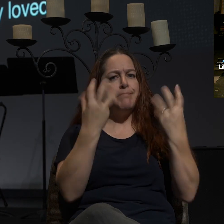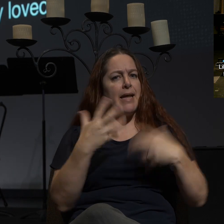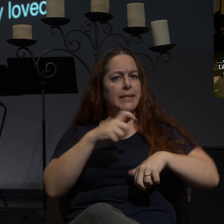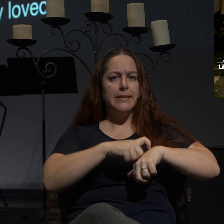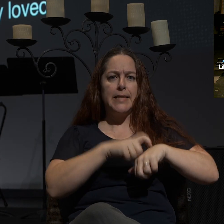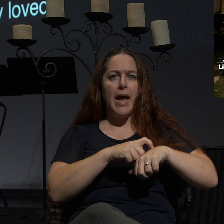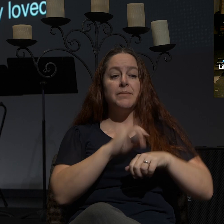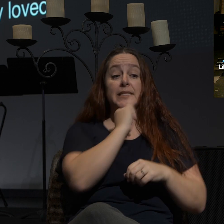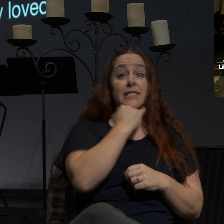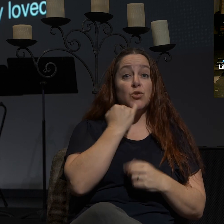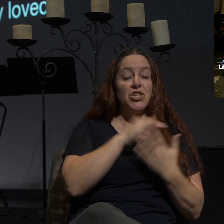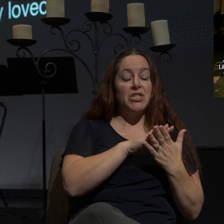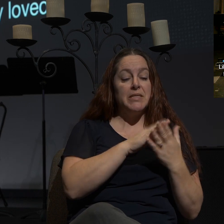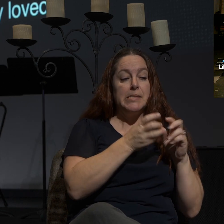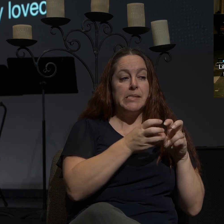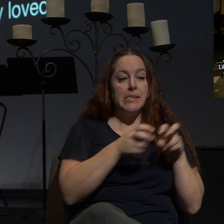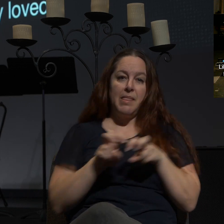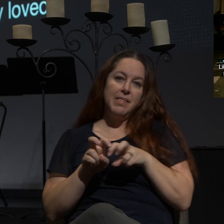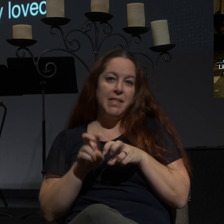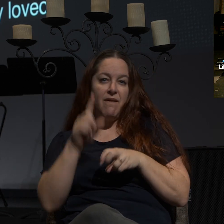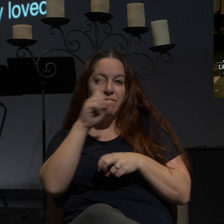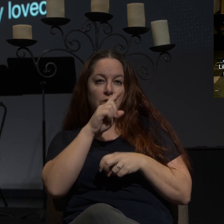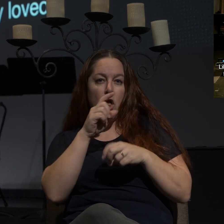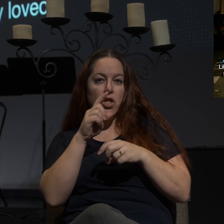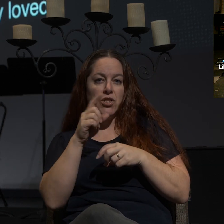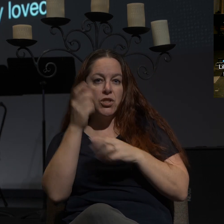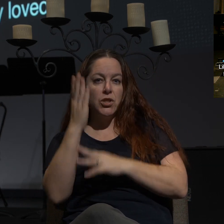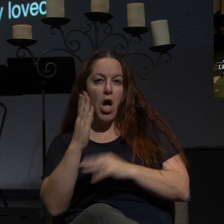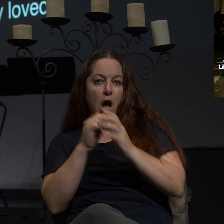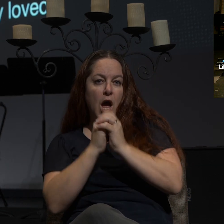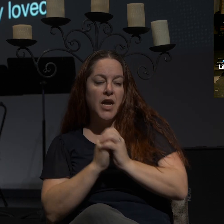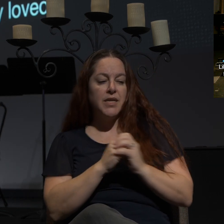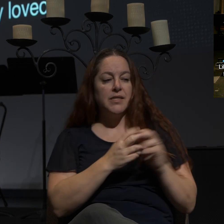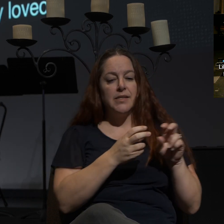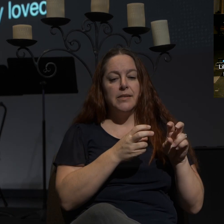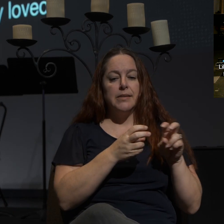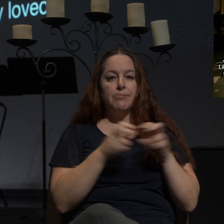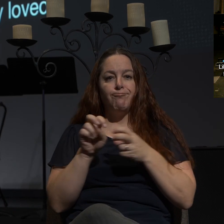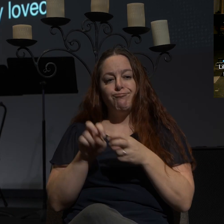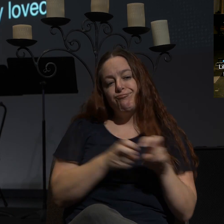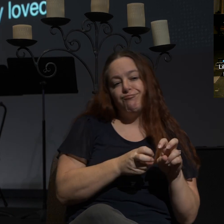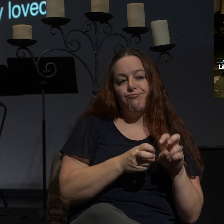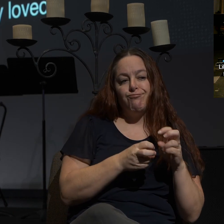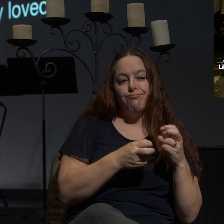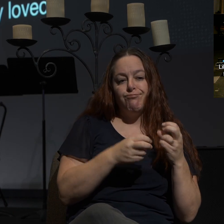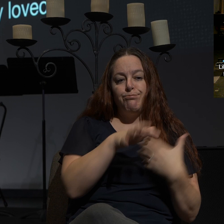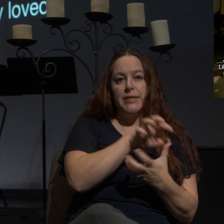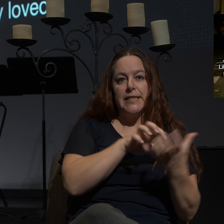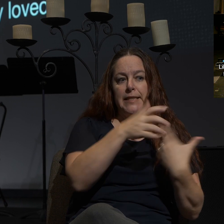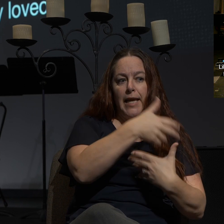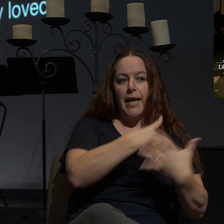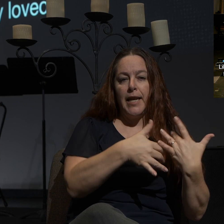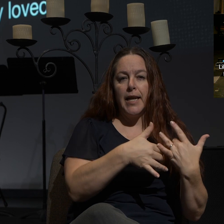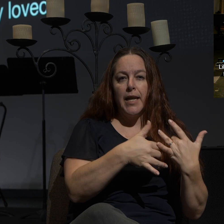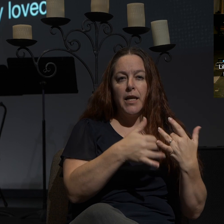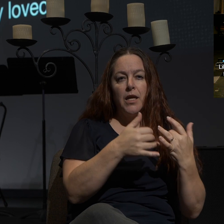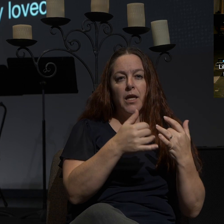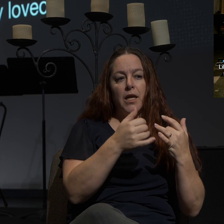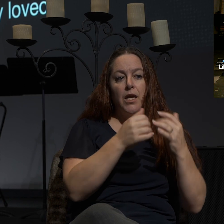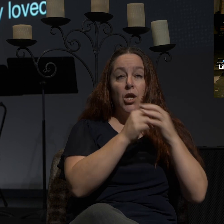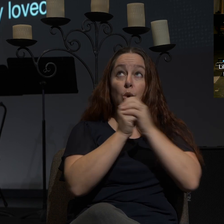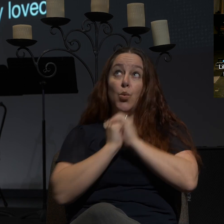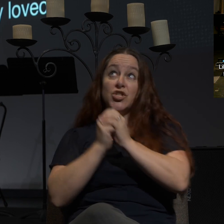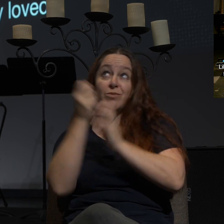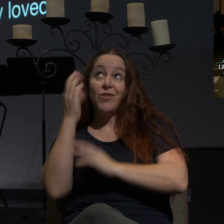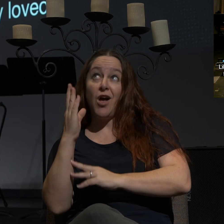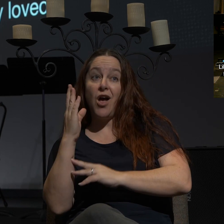into idol worship, slips into false god practices, slips into mixing together the worship